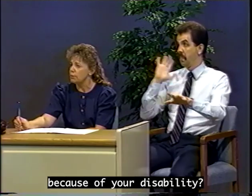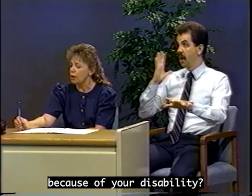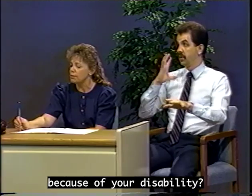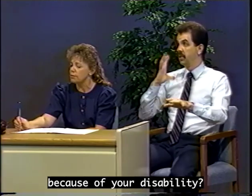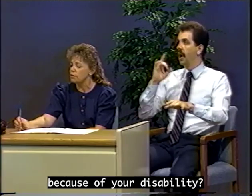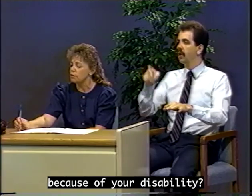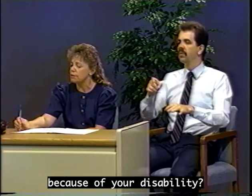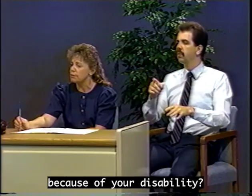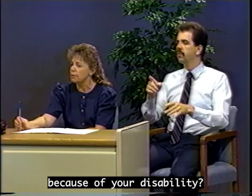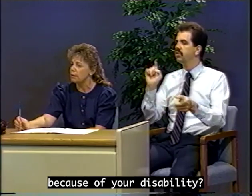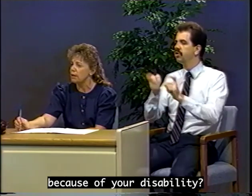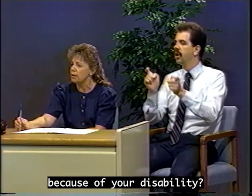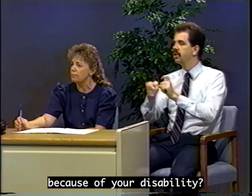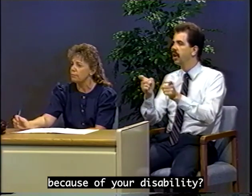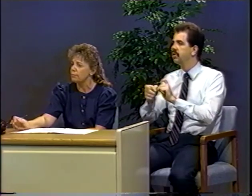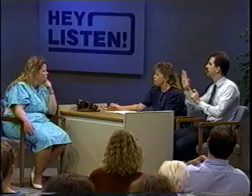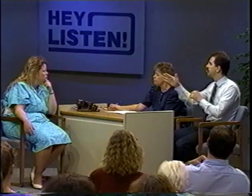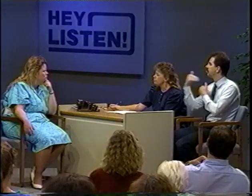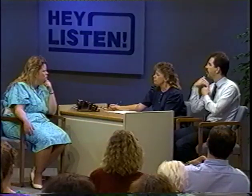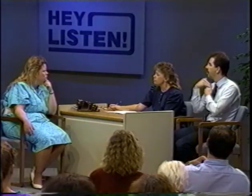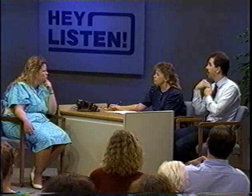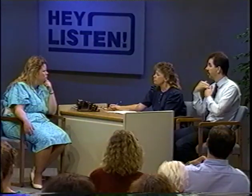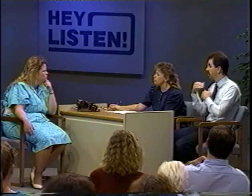duties because of your disability?